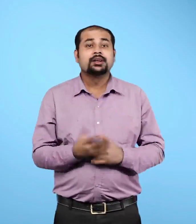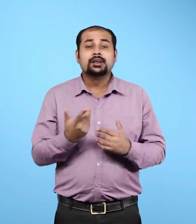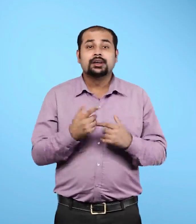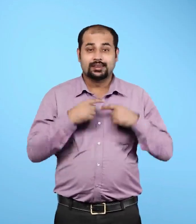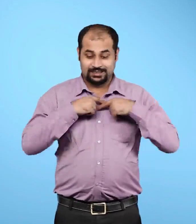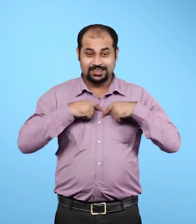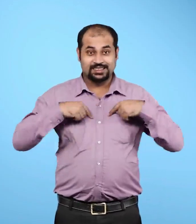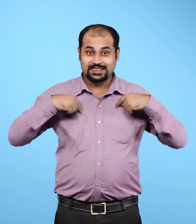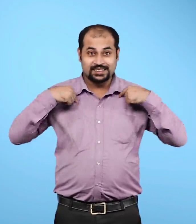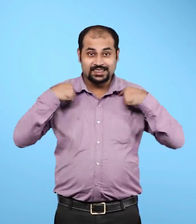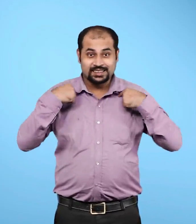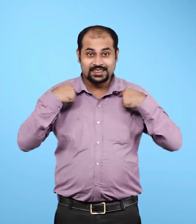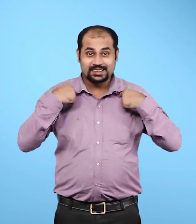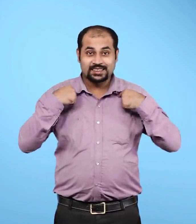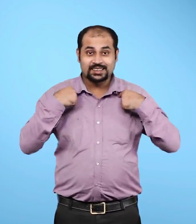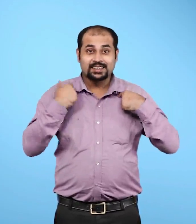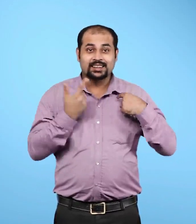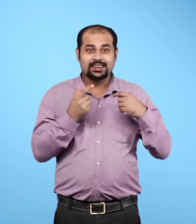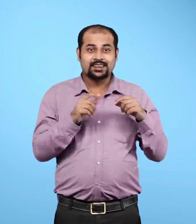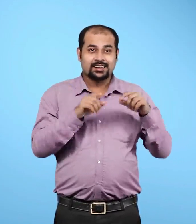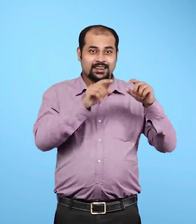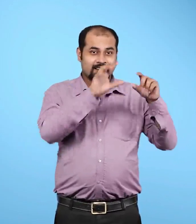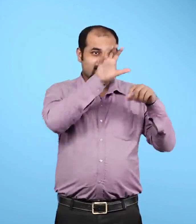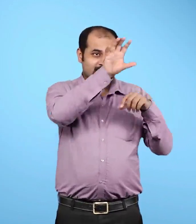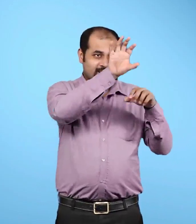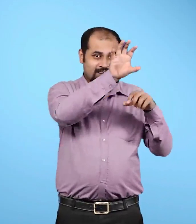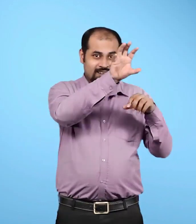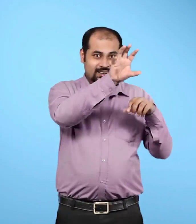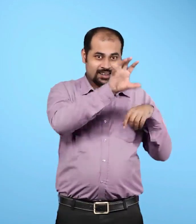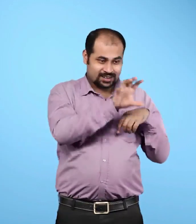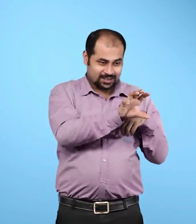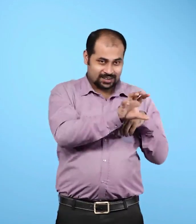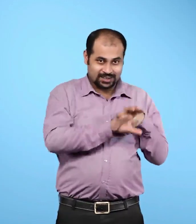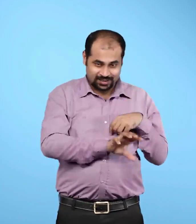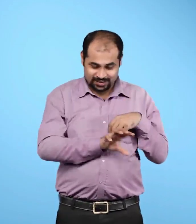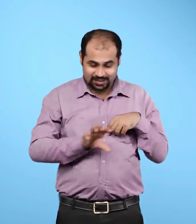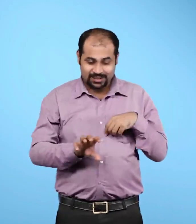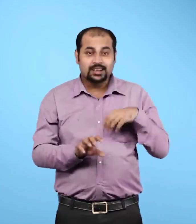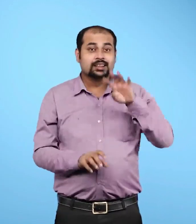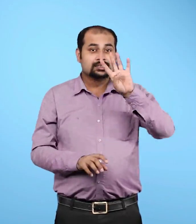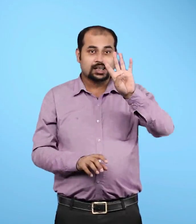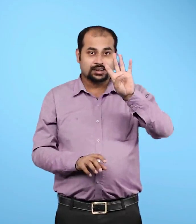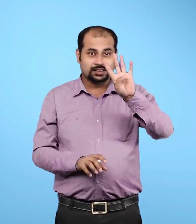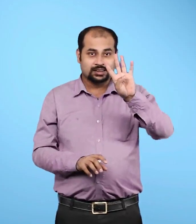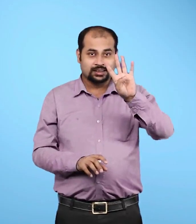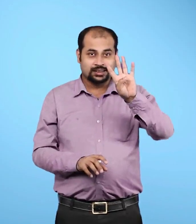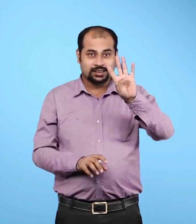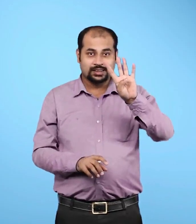The beads necklaces are all grouped together in pink color and a single bead outside